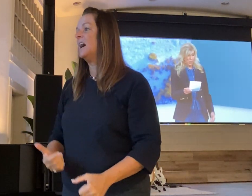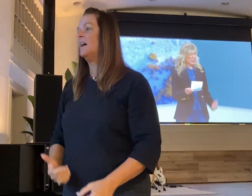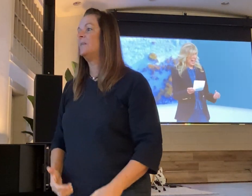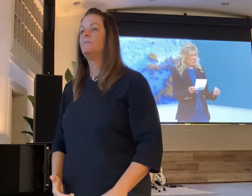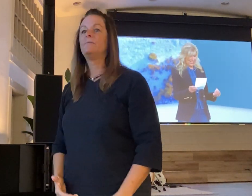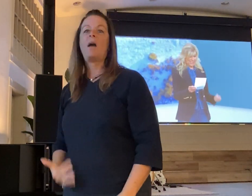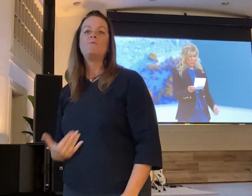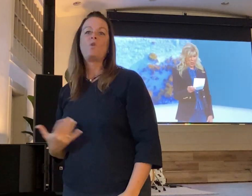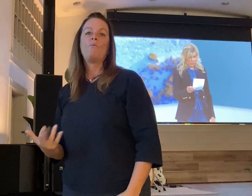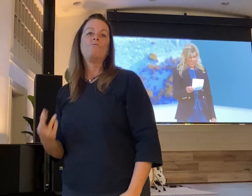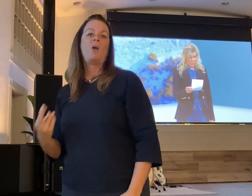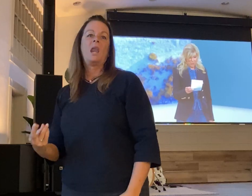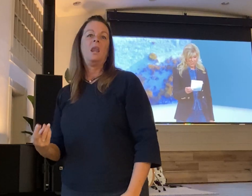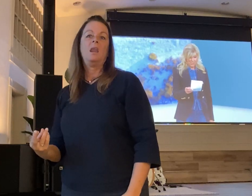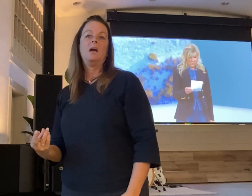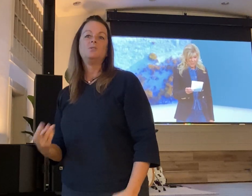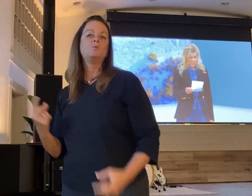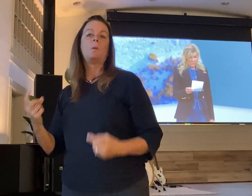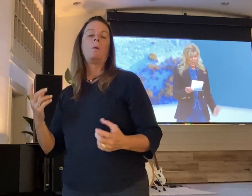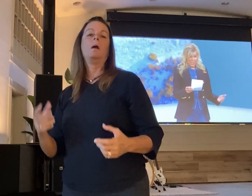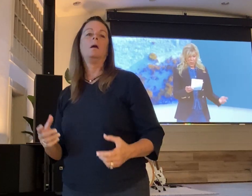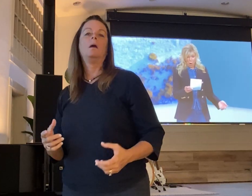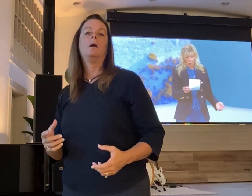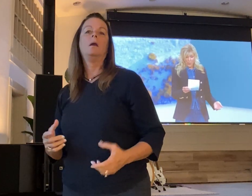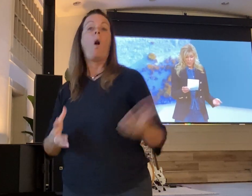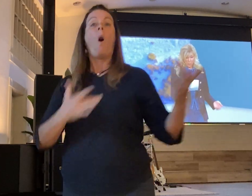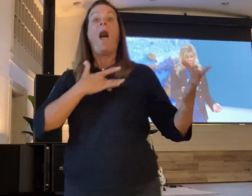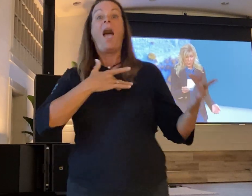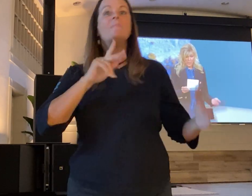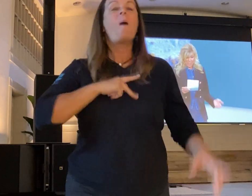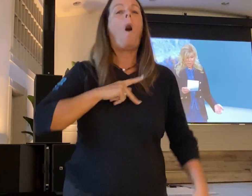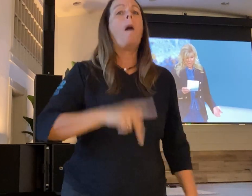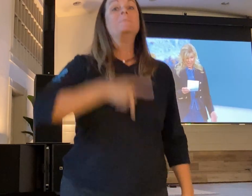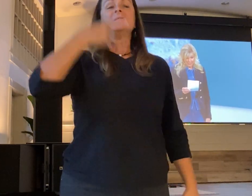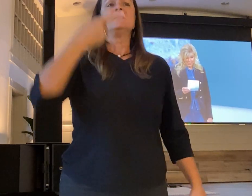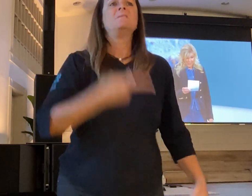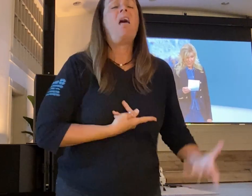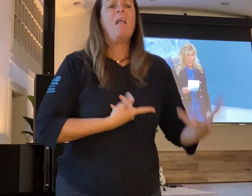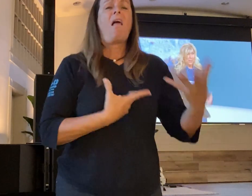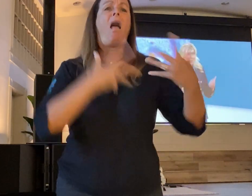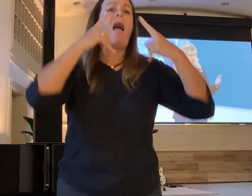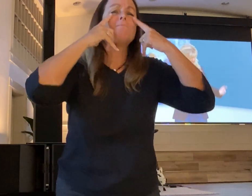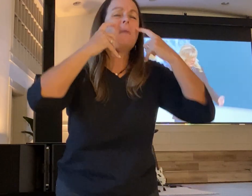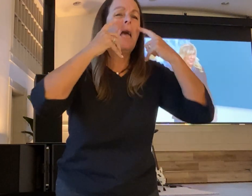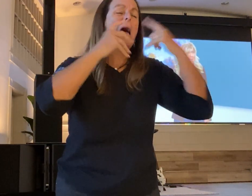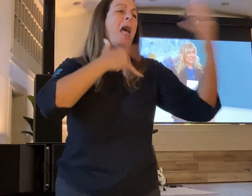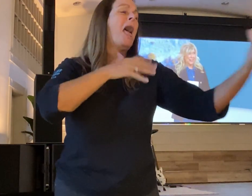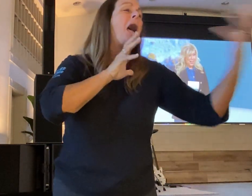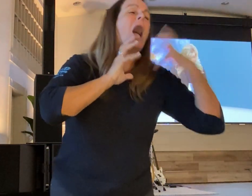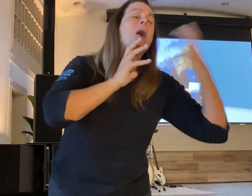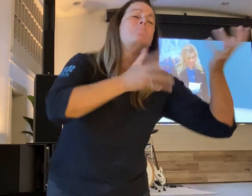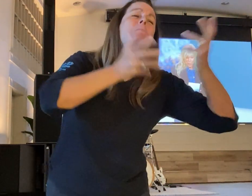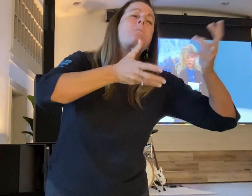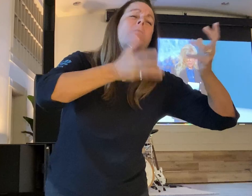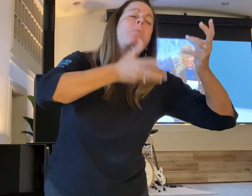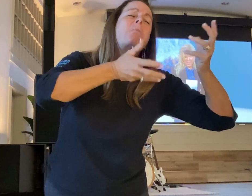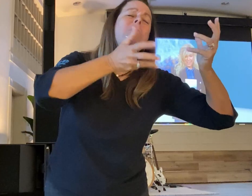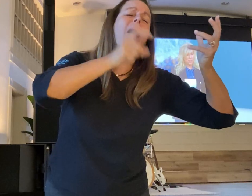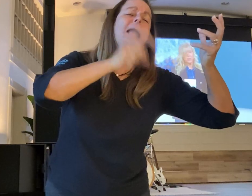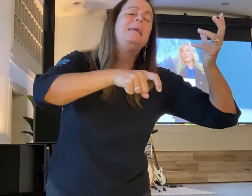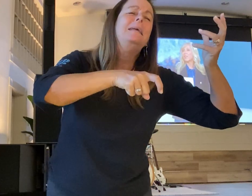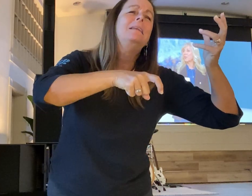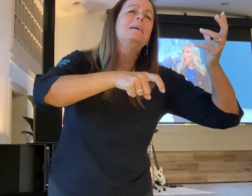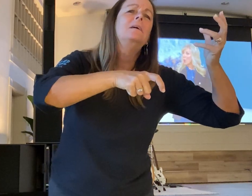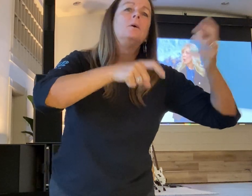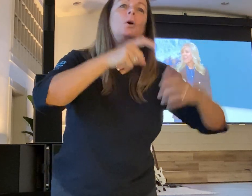risk someone coming over to have that deep conversation. You feel like you're always the one who initiates getting together, and you